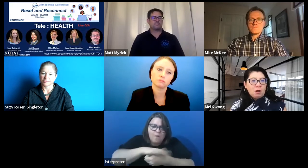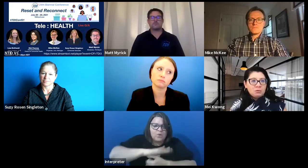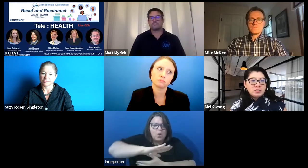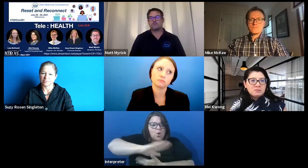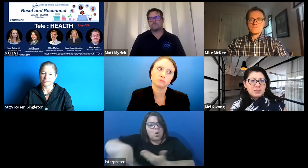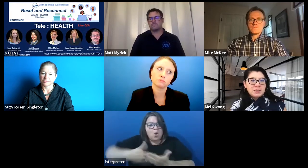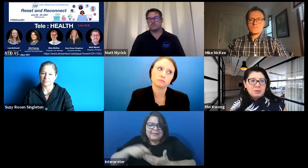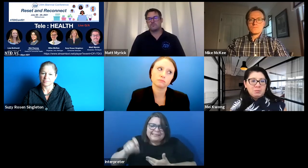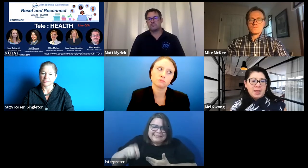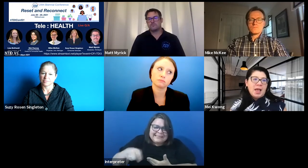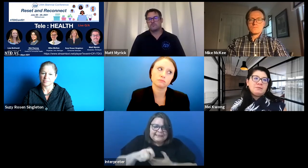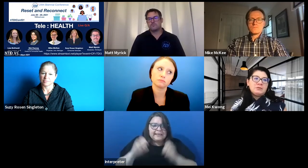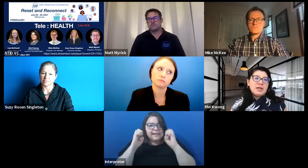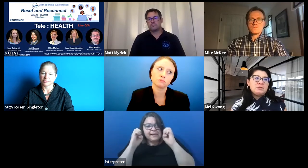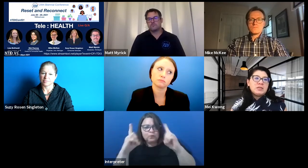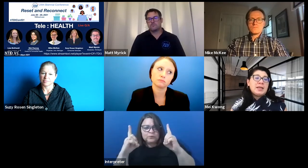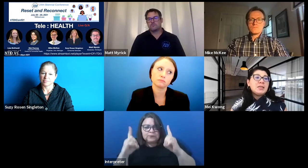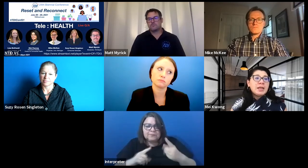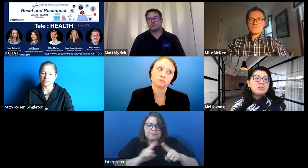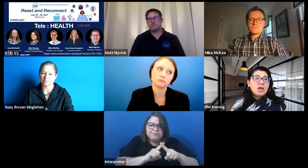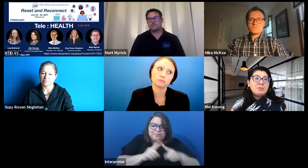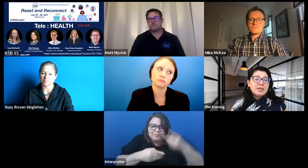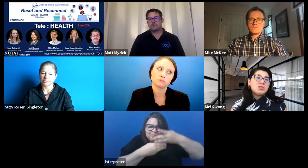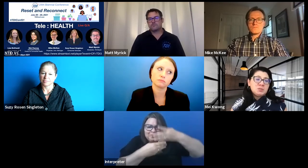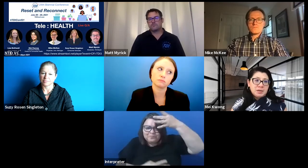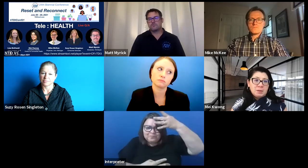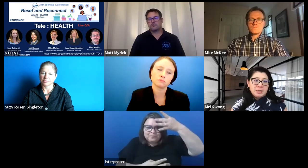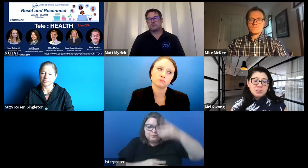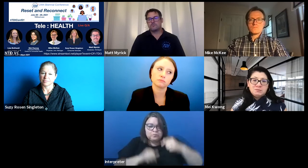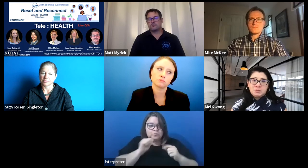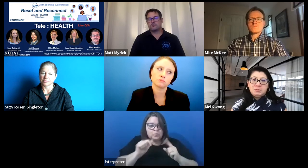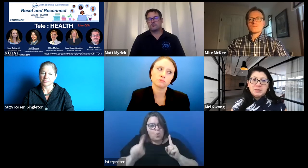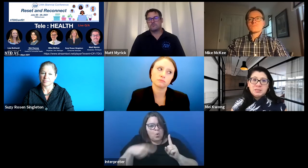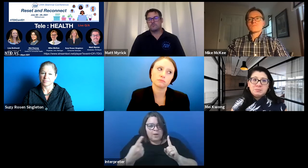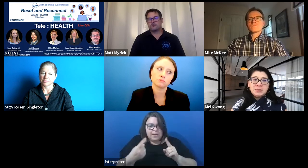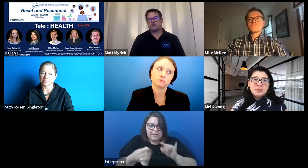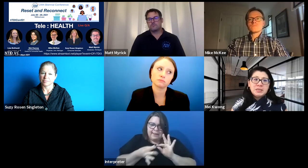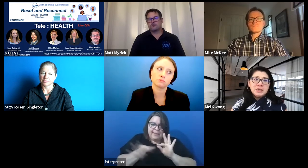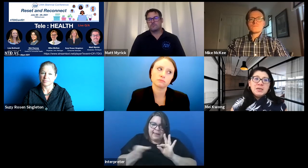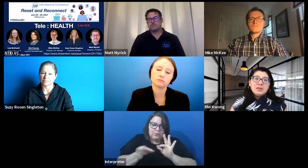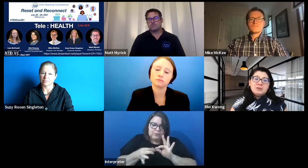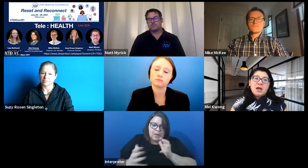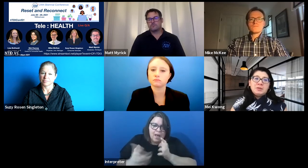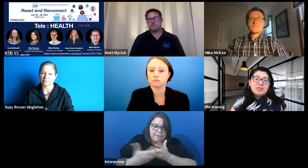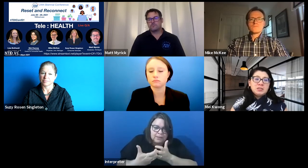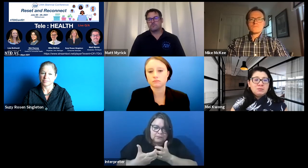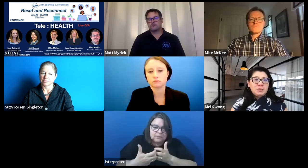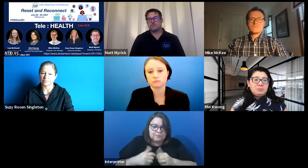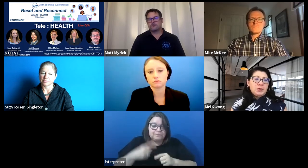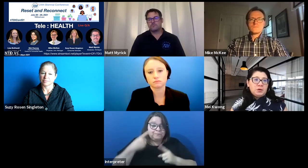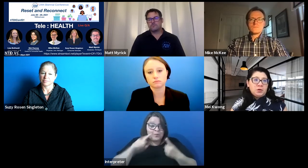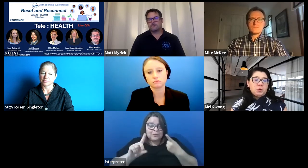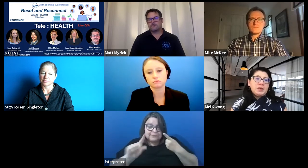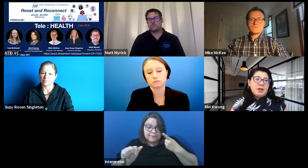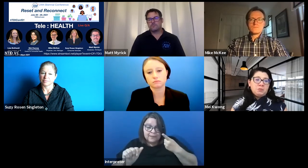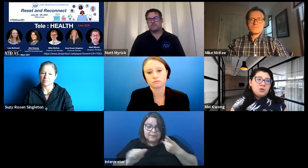cover all the range of needs that people may have. So not only like language accommodations, but accommodations for people with disabilities, accommodations for people